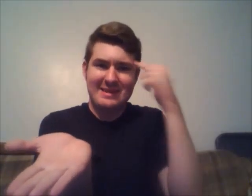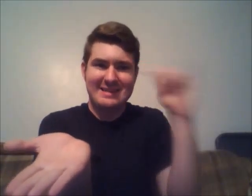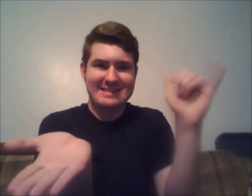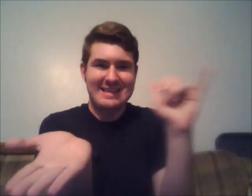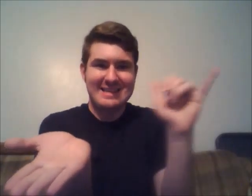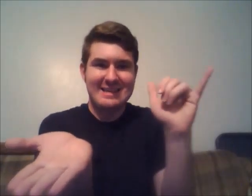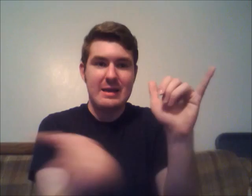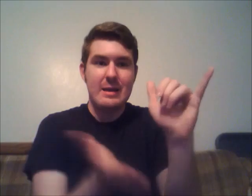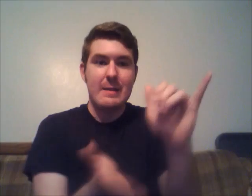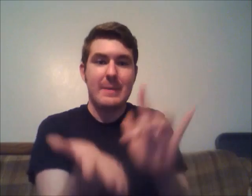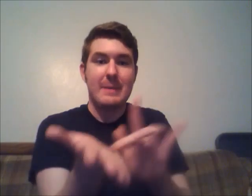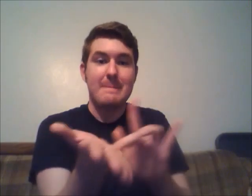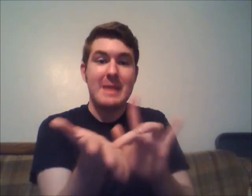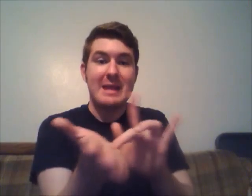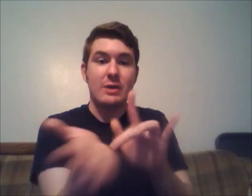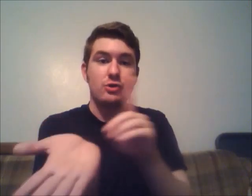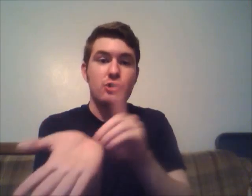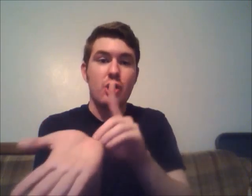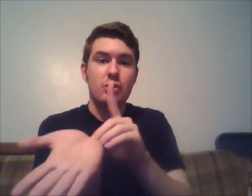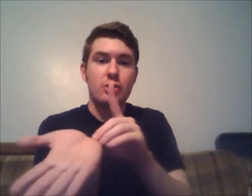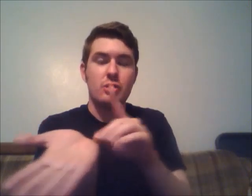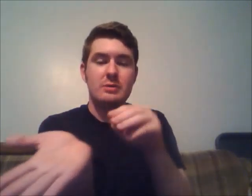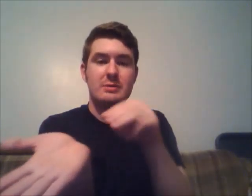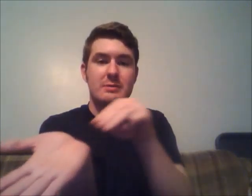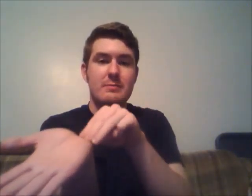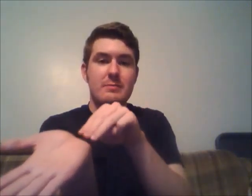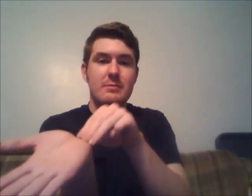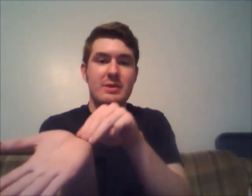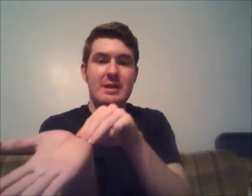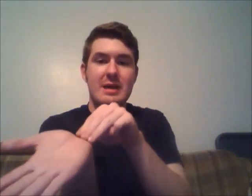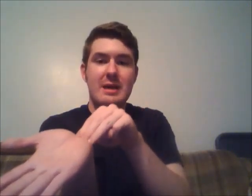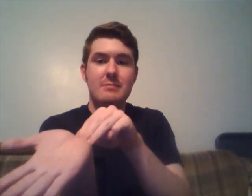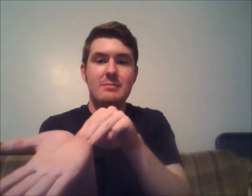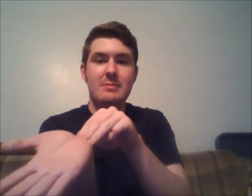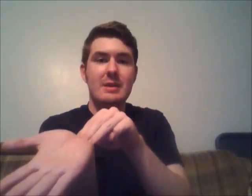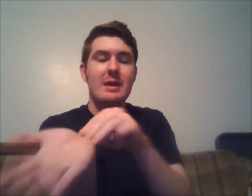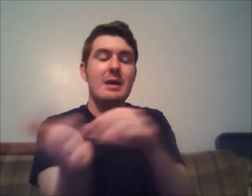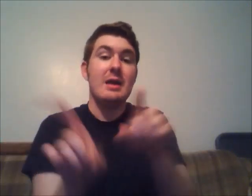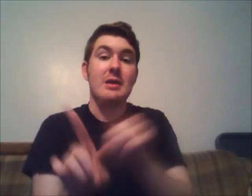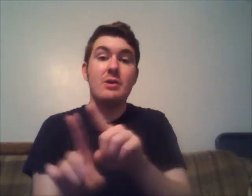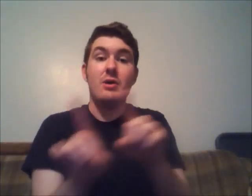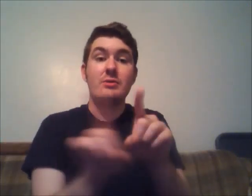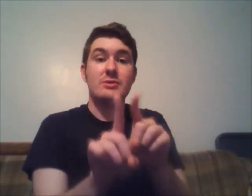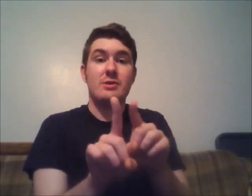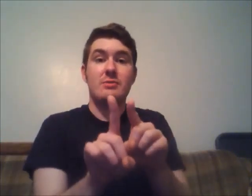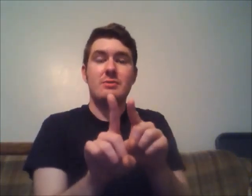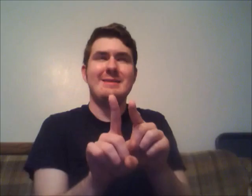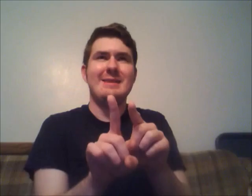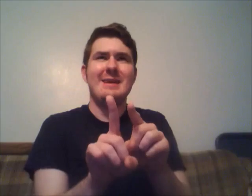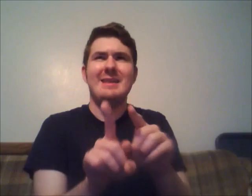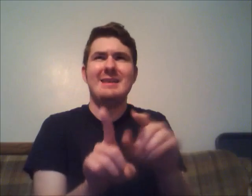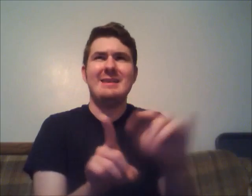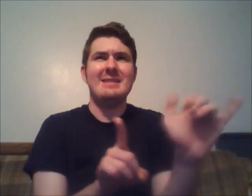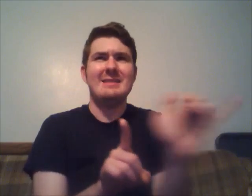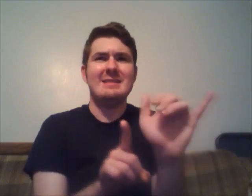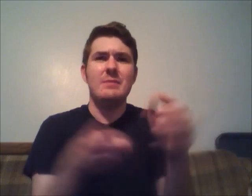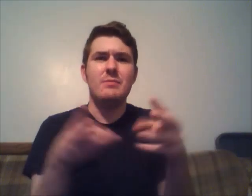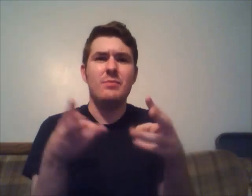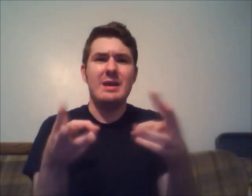it's medical doctor with an M. And also in the same way you